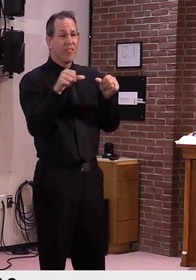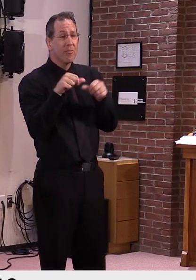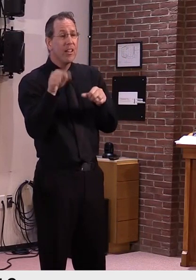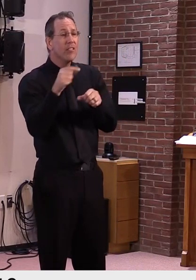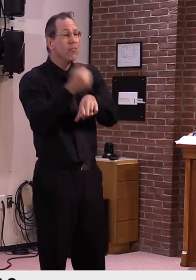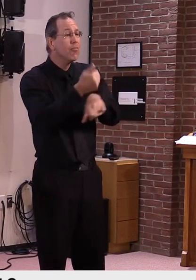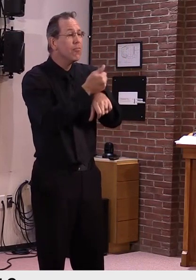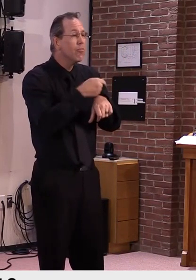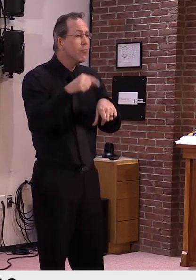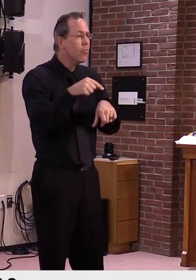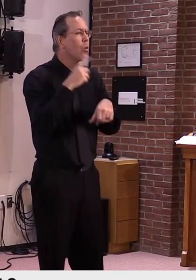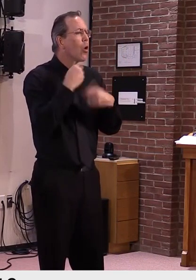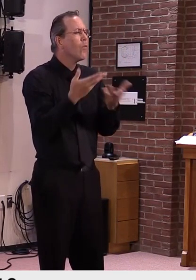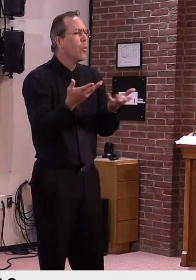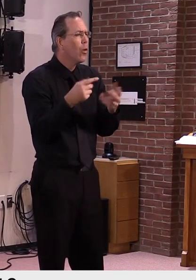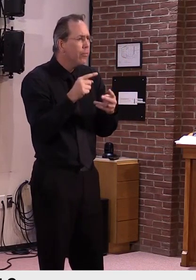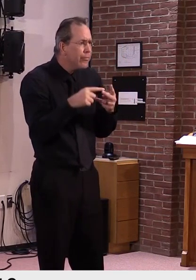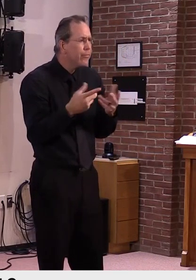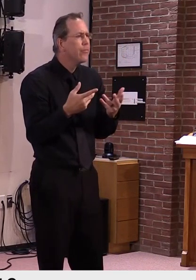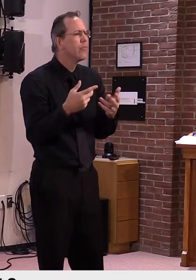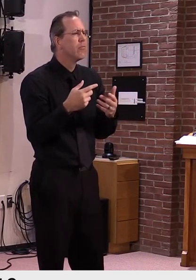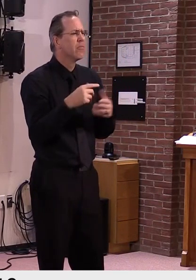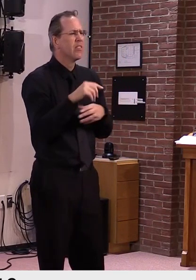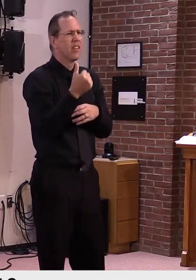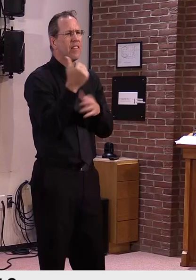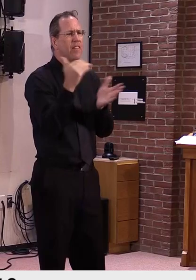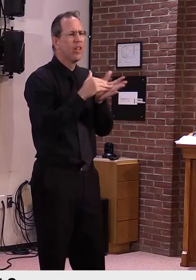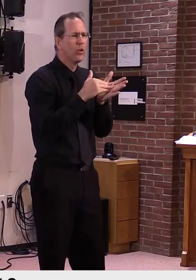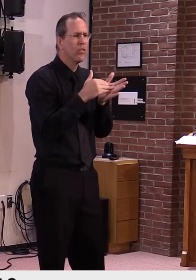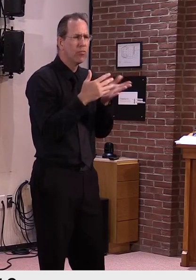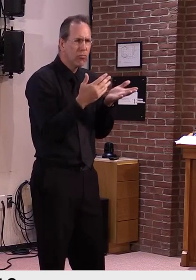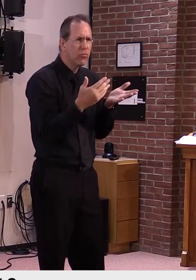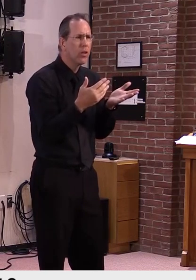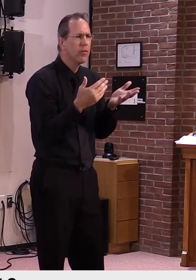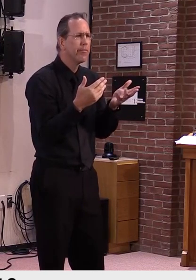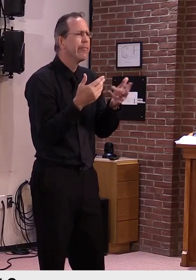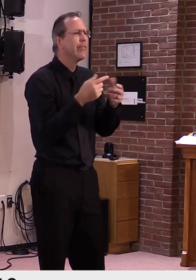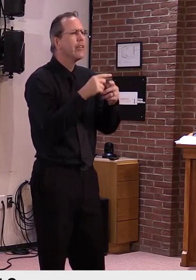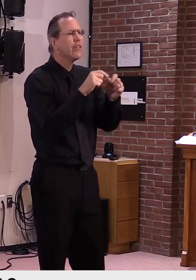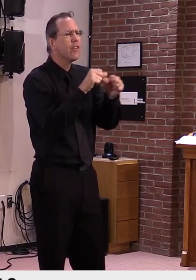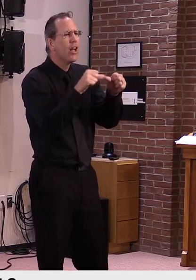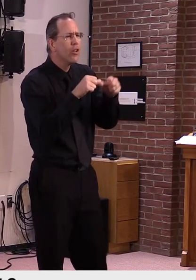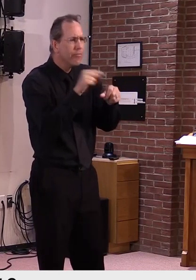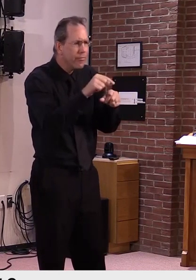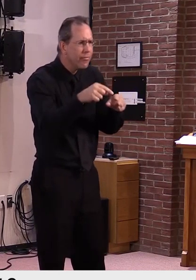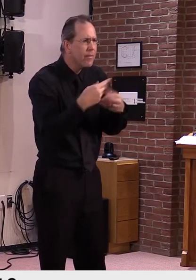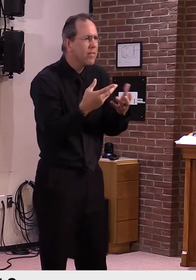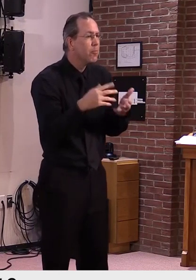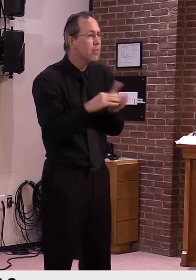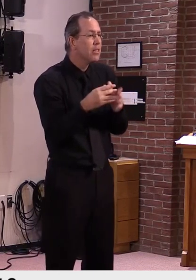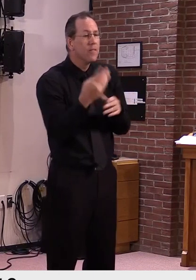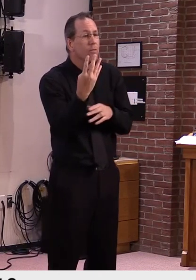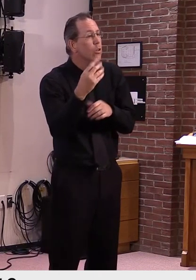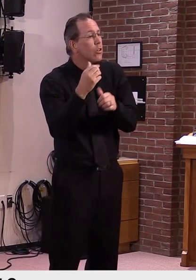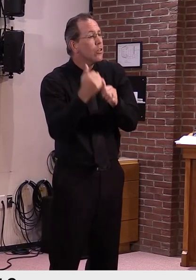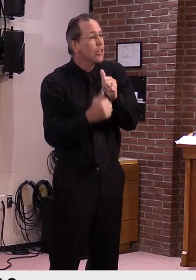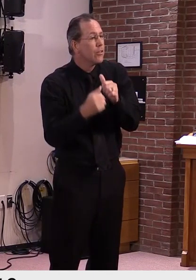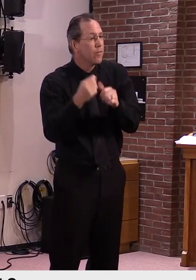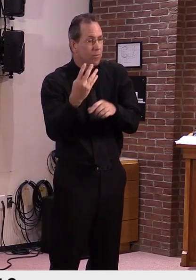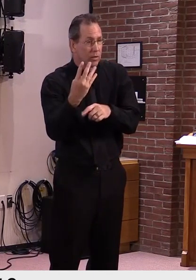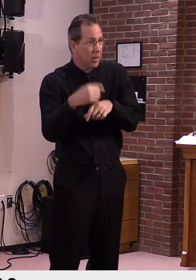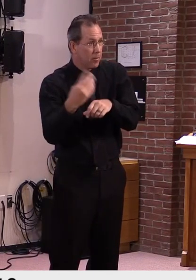offer over 10,000 slots for children. As I've mentioned several times, it's important to keep in mind that